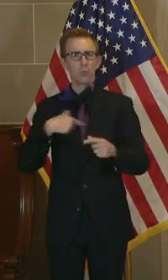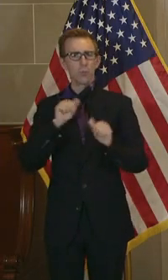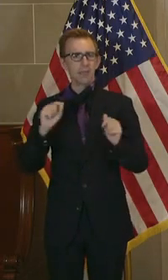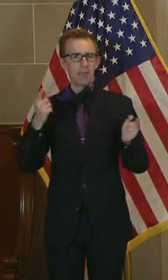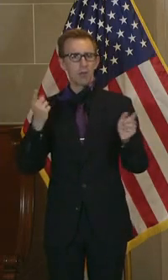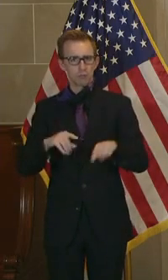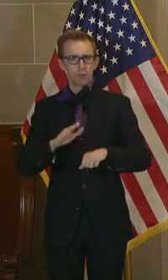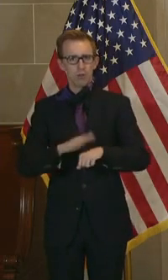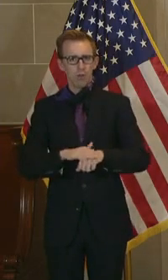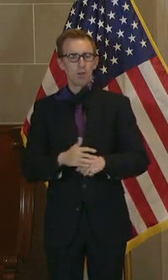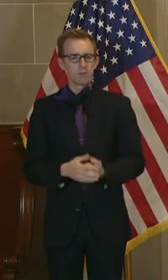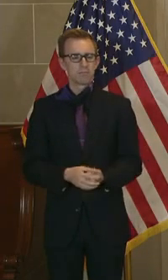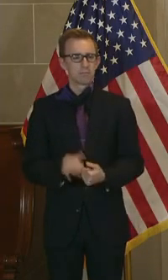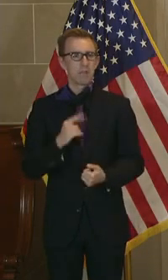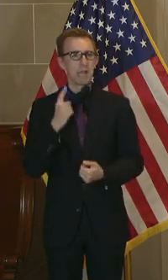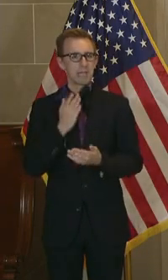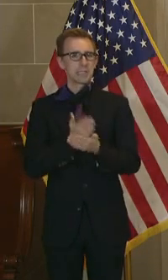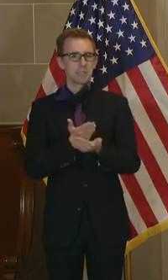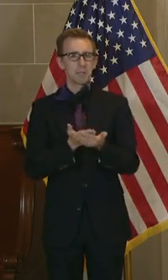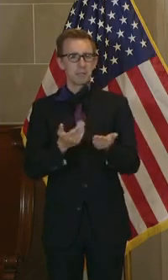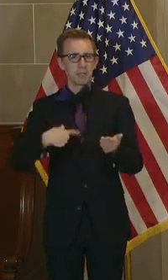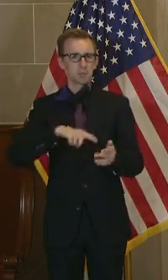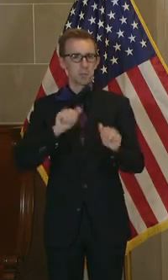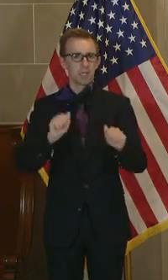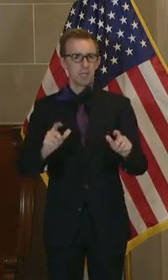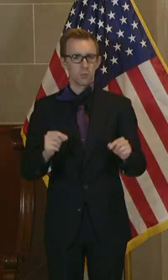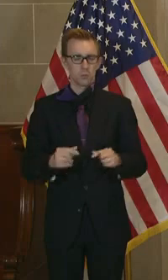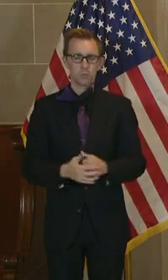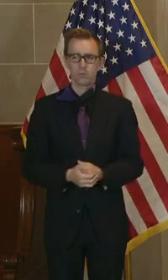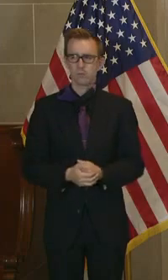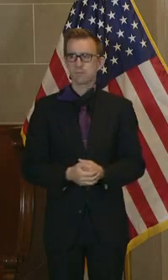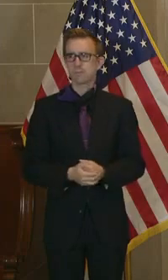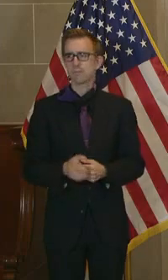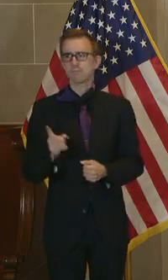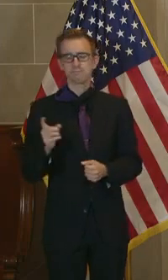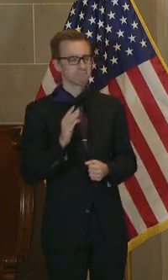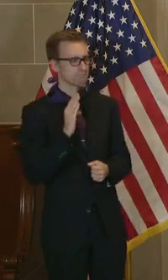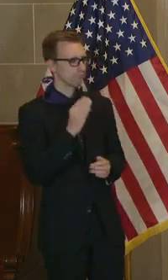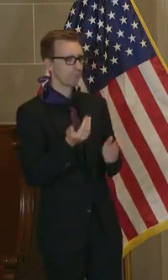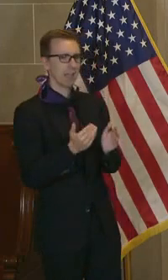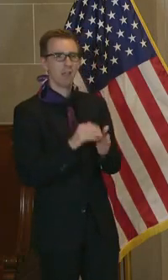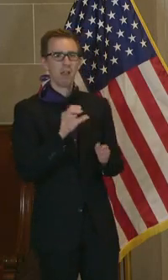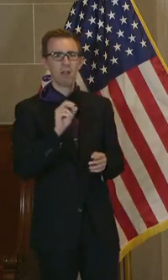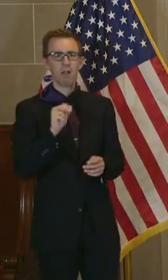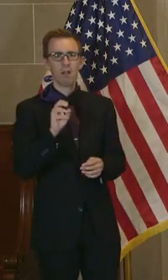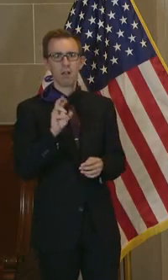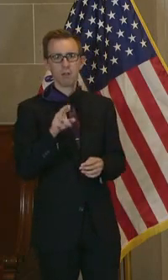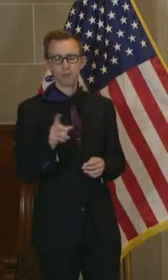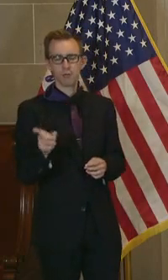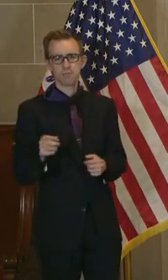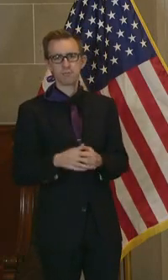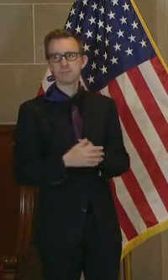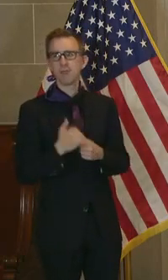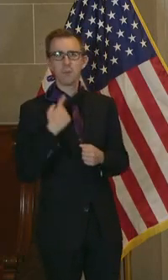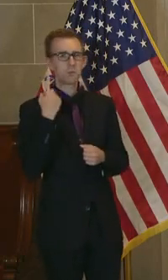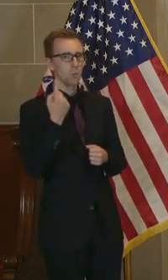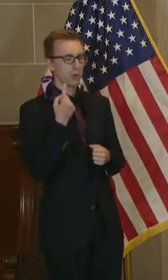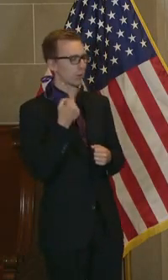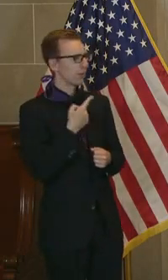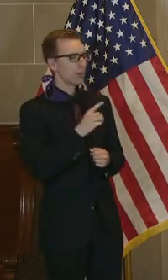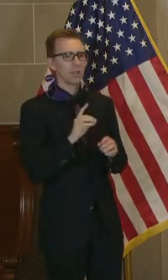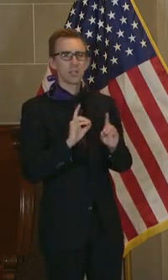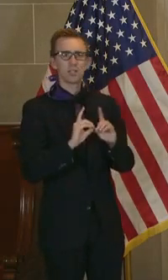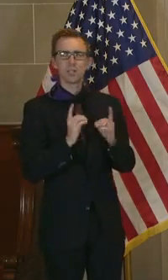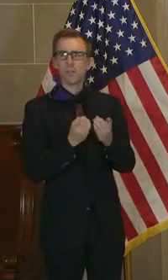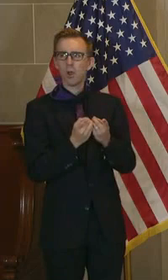on. And I think there's some things out there that probably could be. Hi, Governor again. I was just wondering, the Department